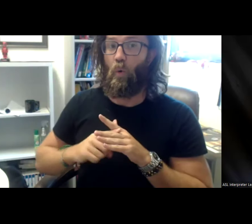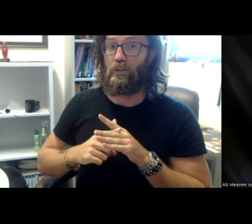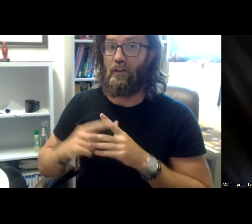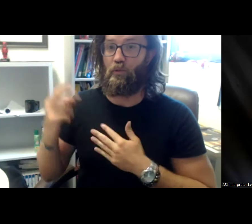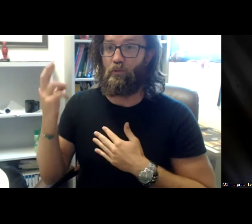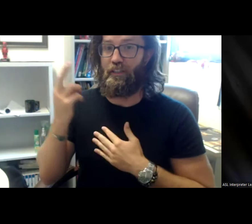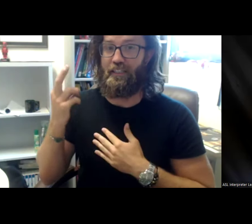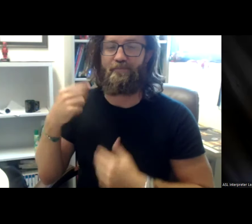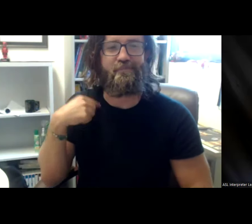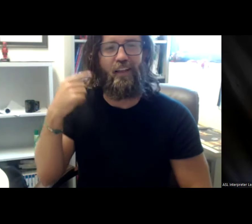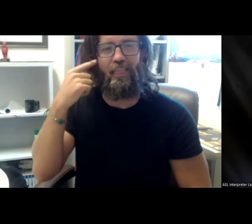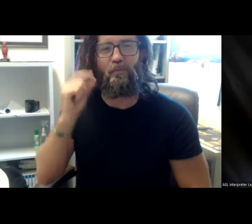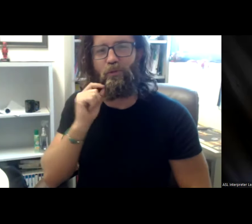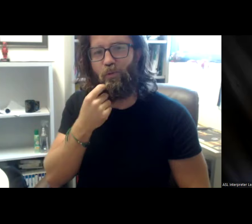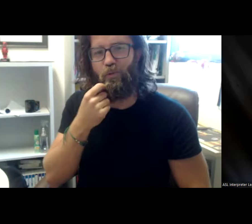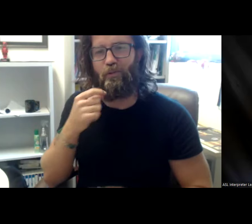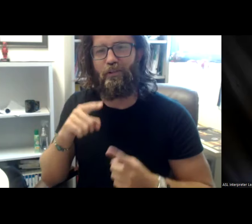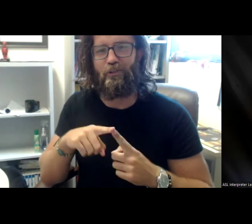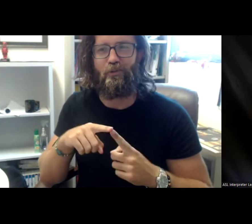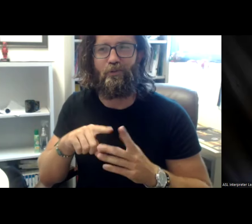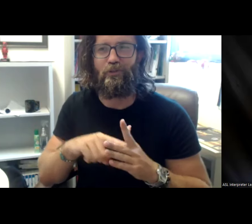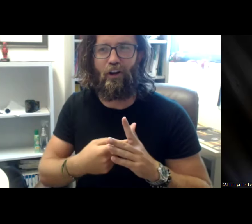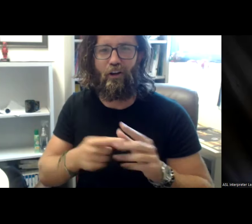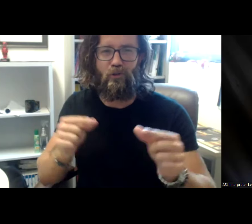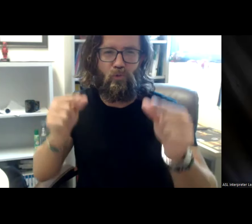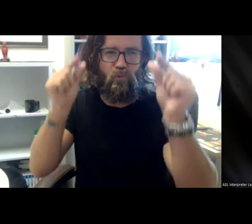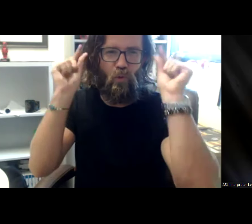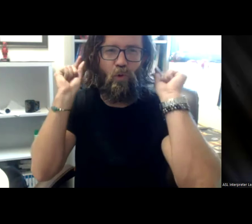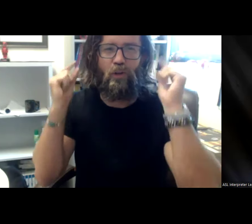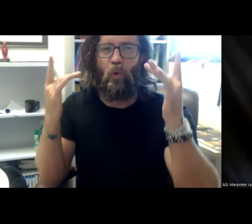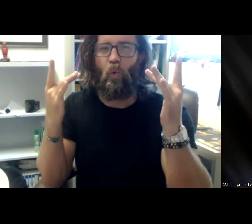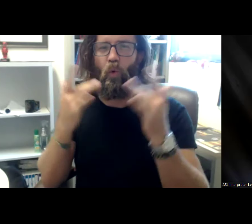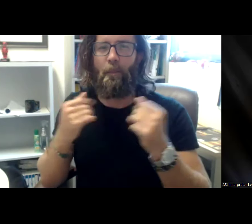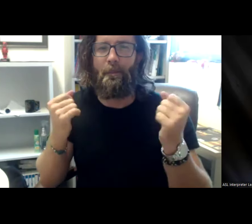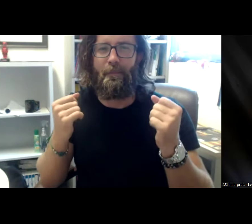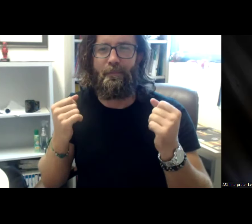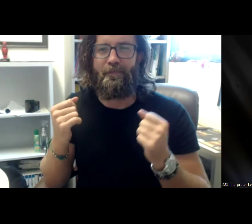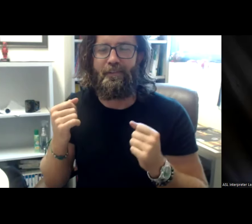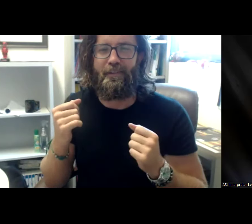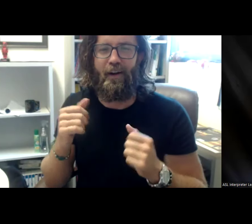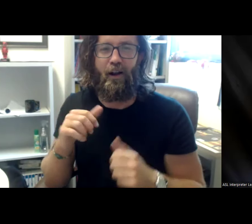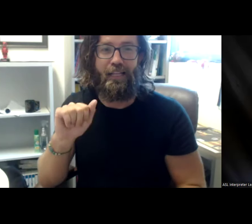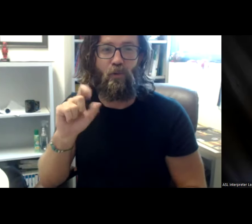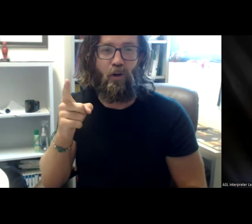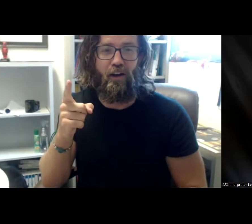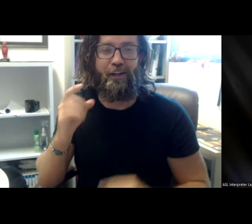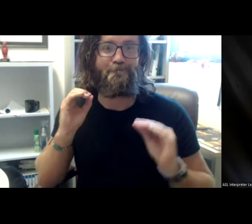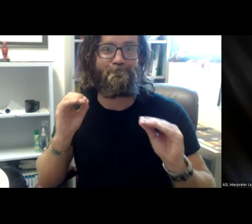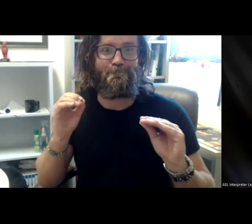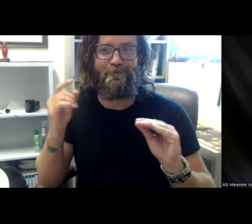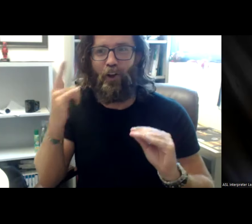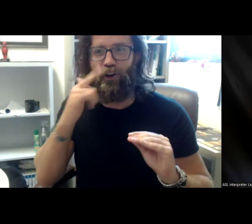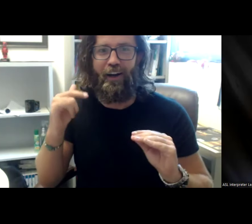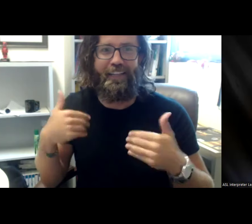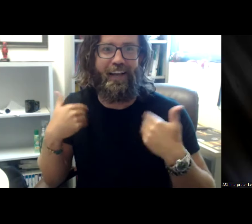several reasons, but the original reason was I thought it would be cool to kind of start out with short hair